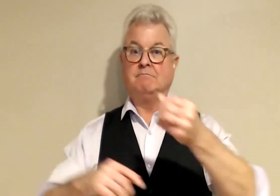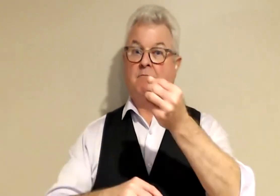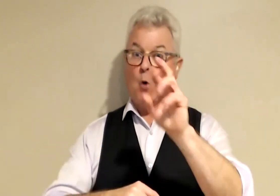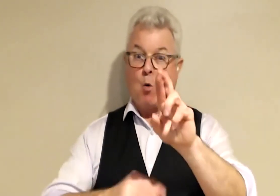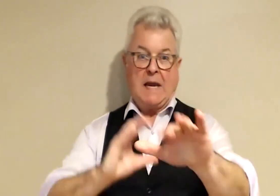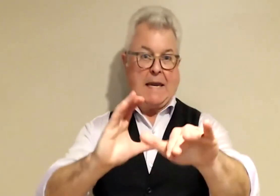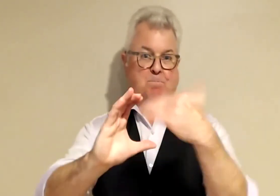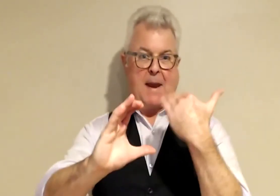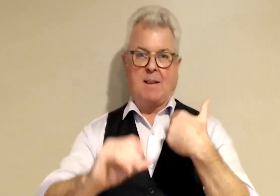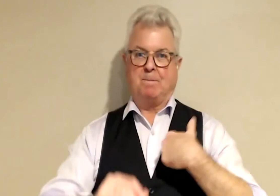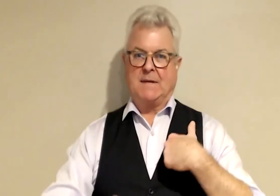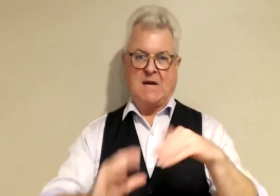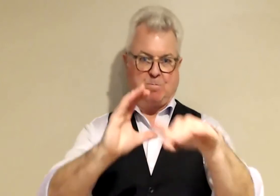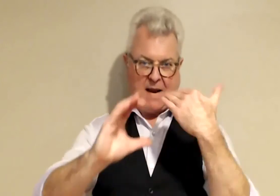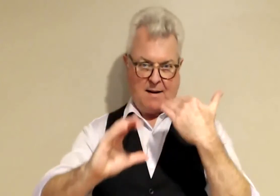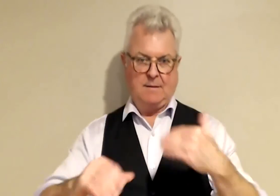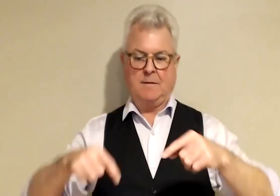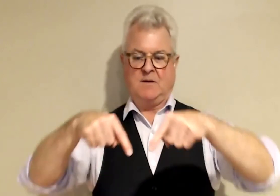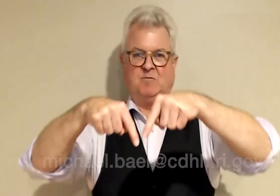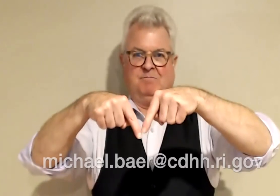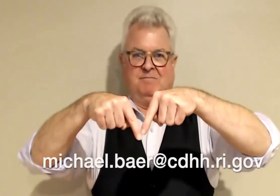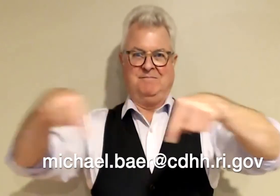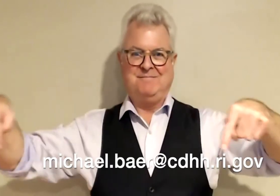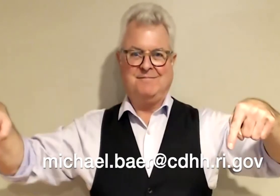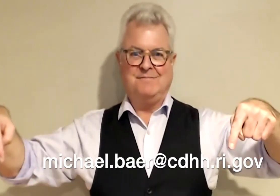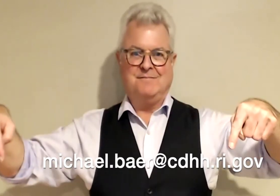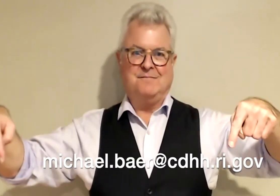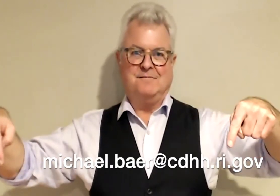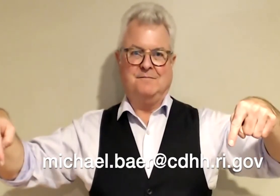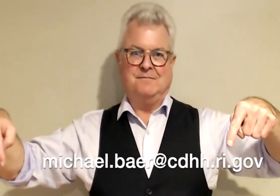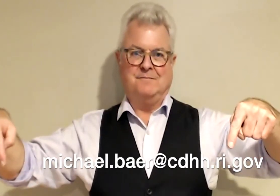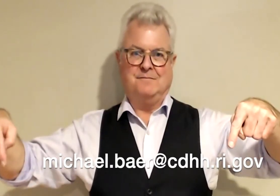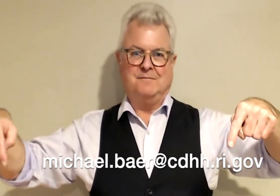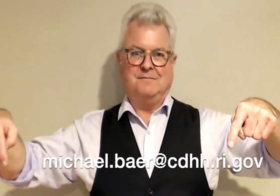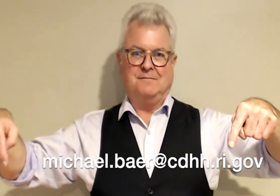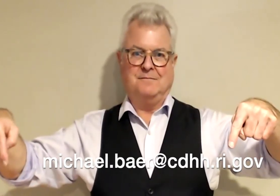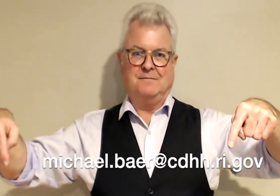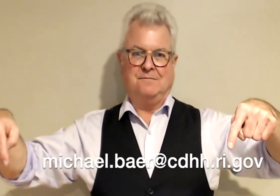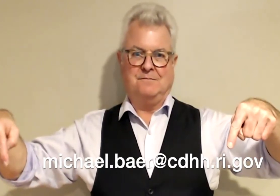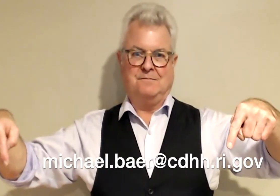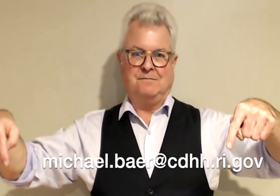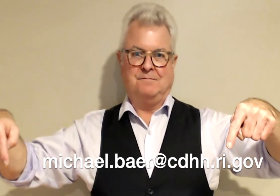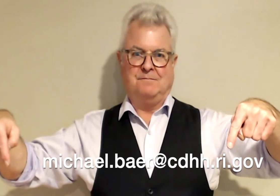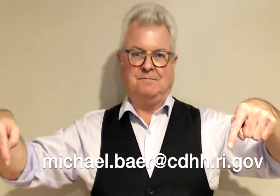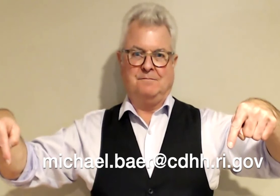or my voice line. Or if you prefer, you can send me an email at the following email address listed